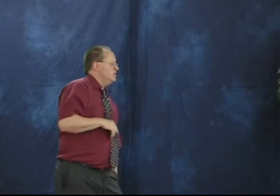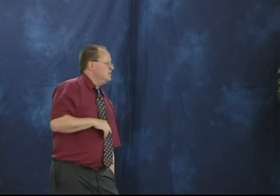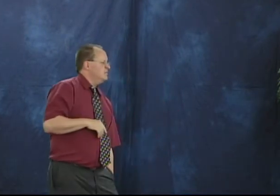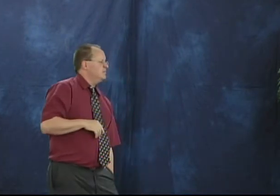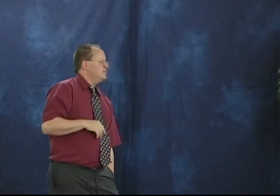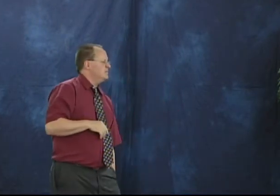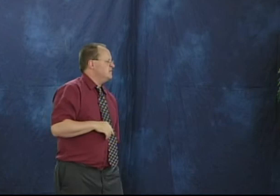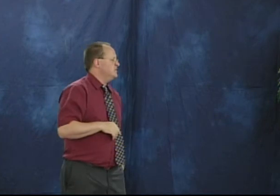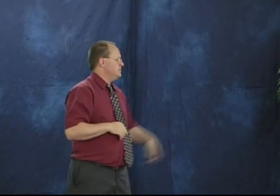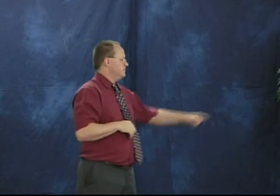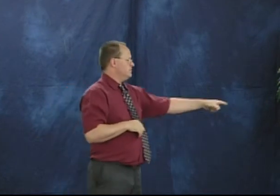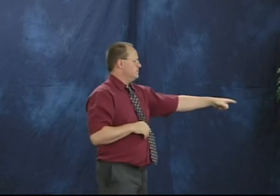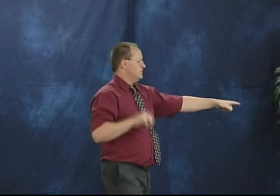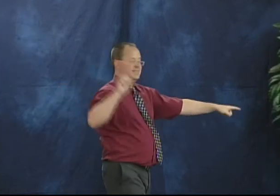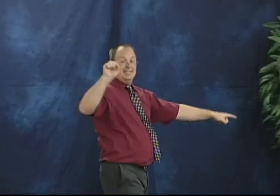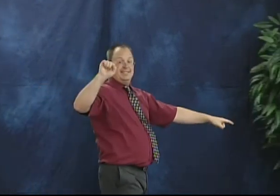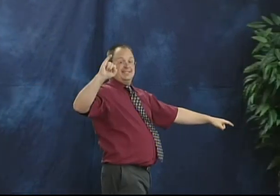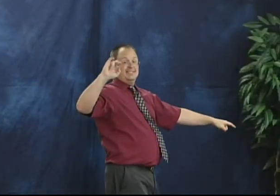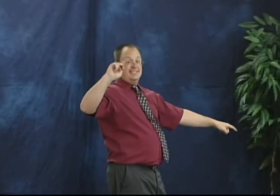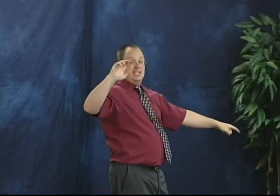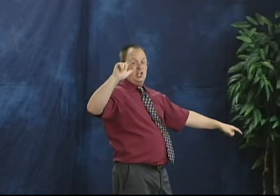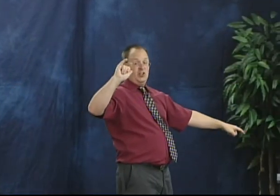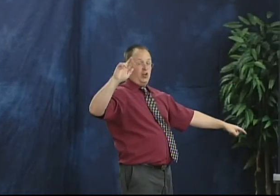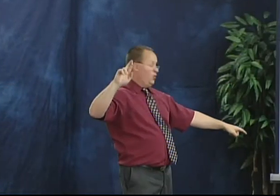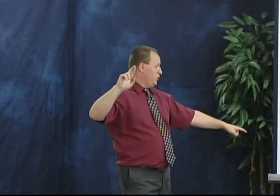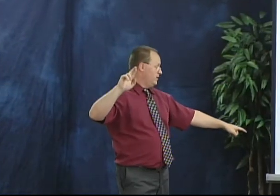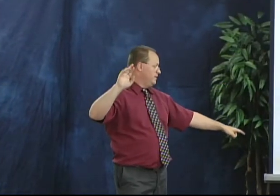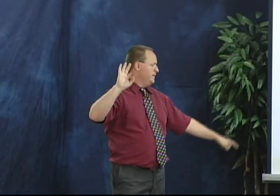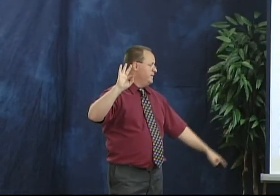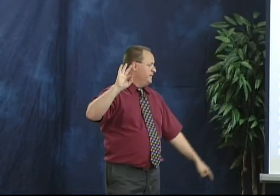So what does this term mean? Sinclair Ferguson